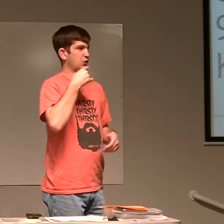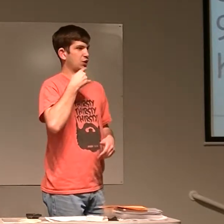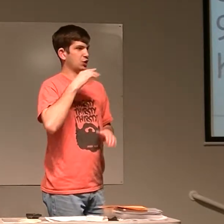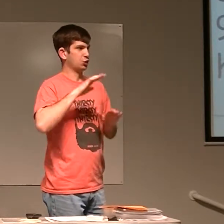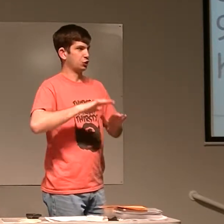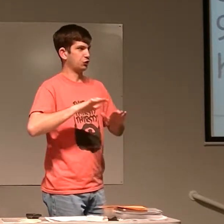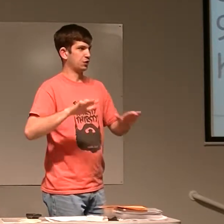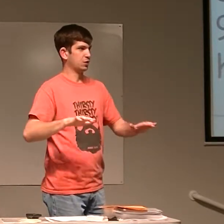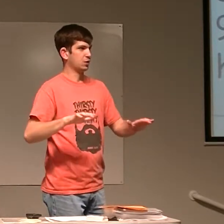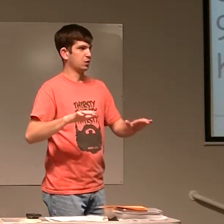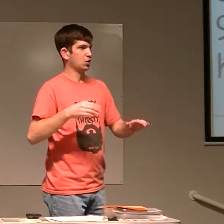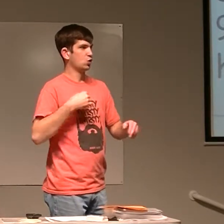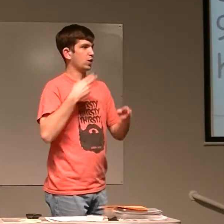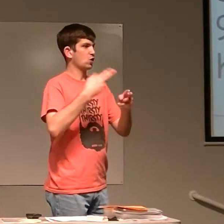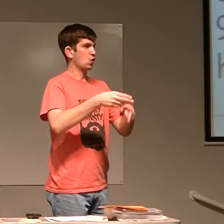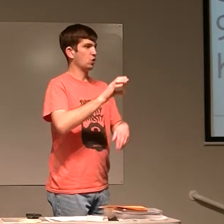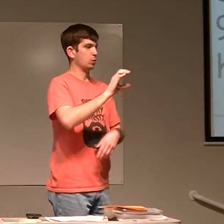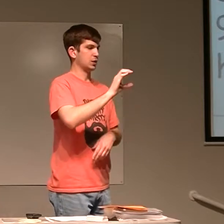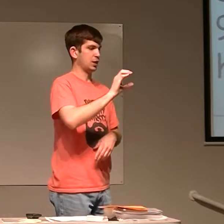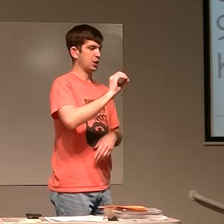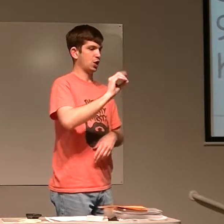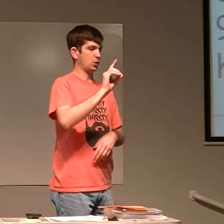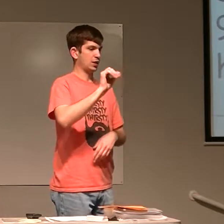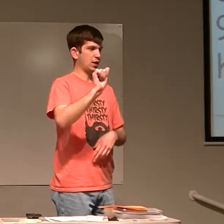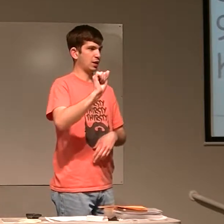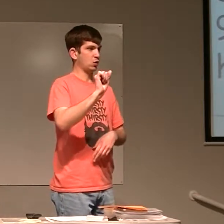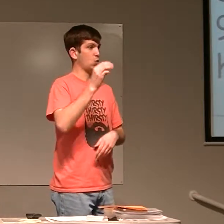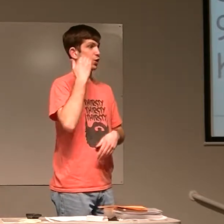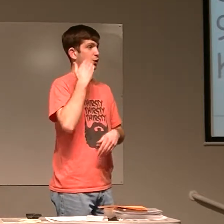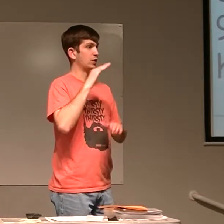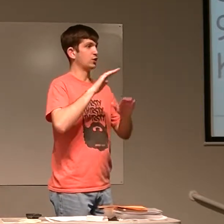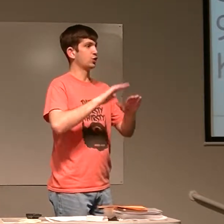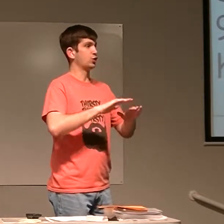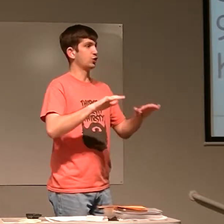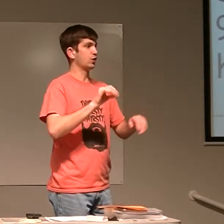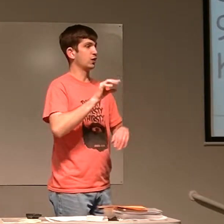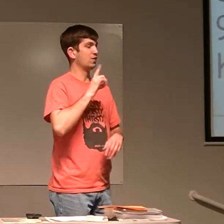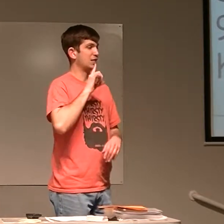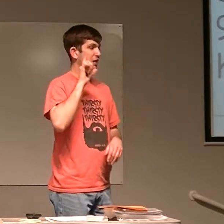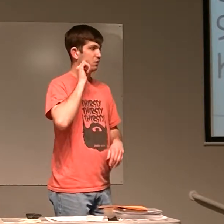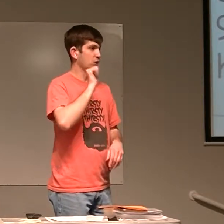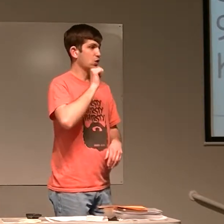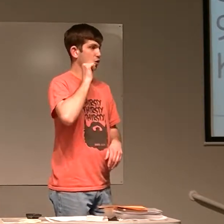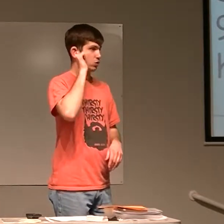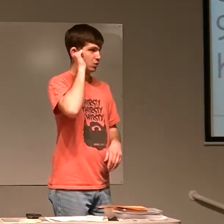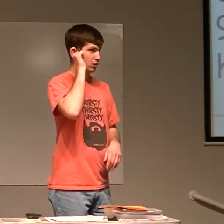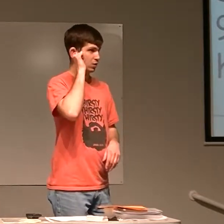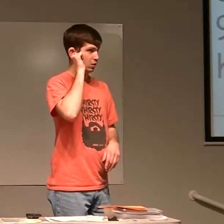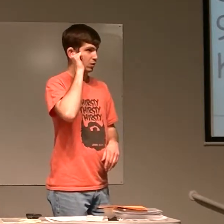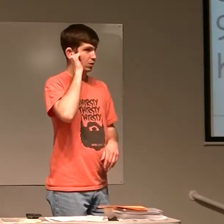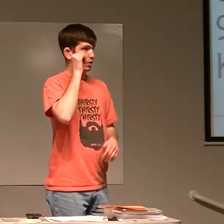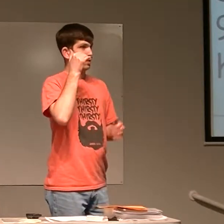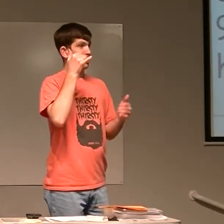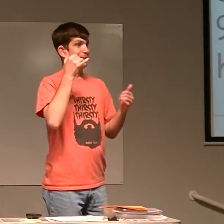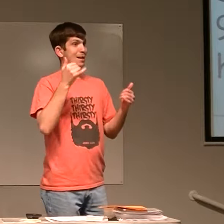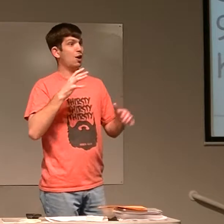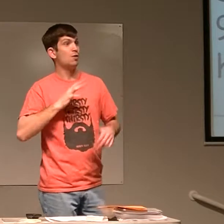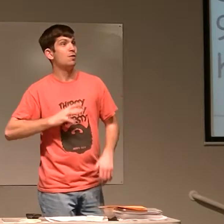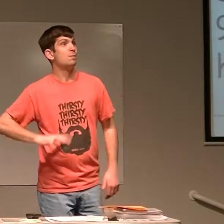hearing children. So we call them CODA. We're known as children of deaf adult. And now, people